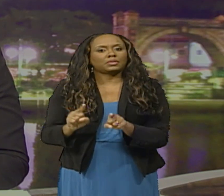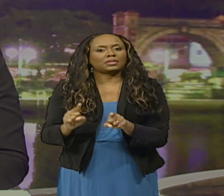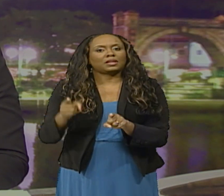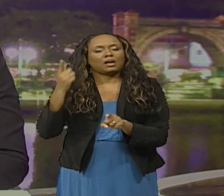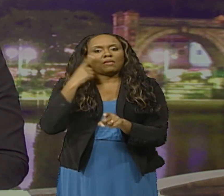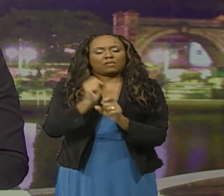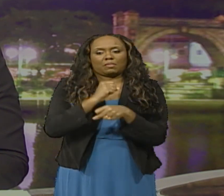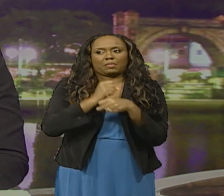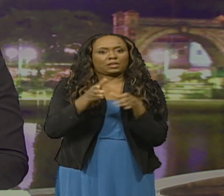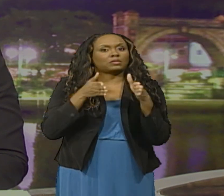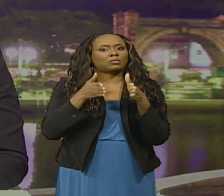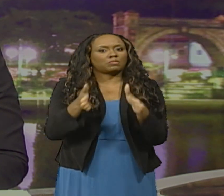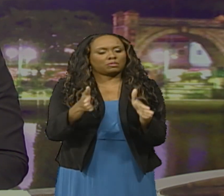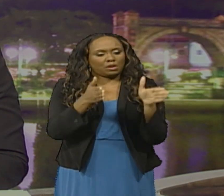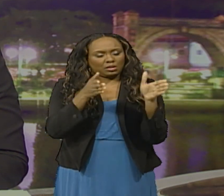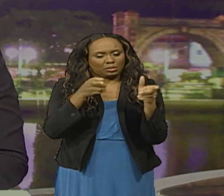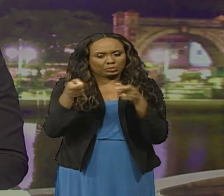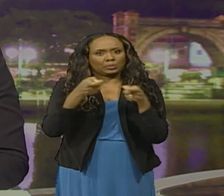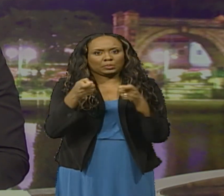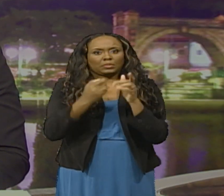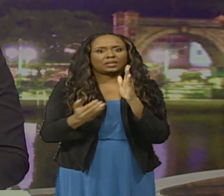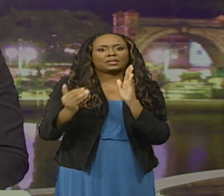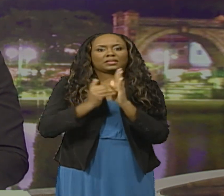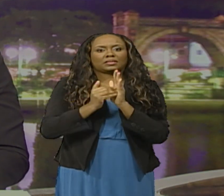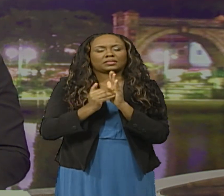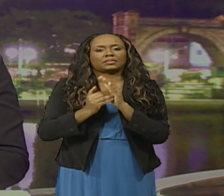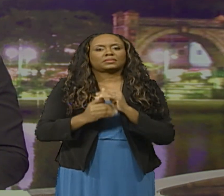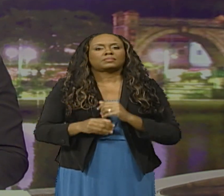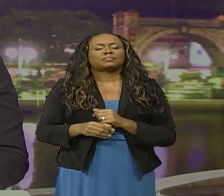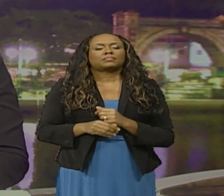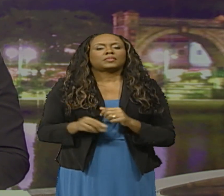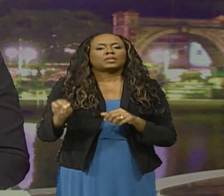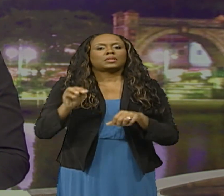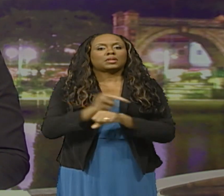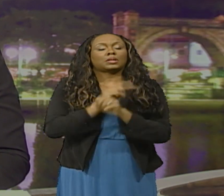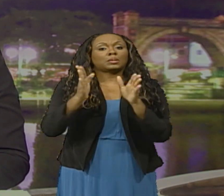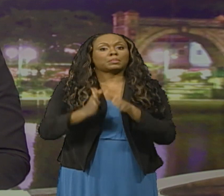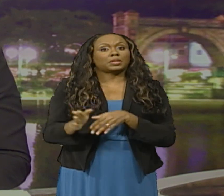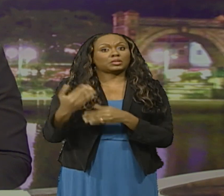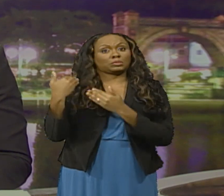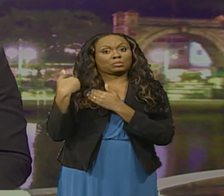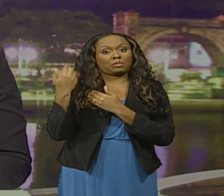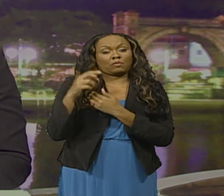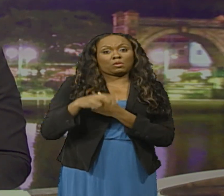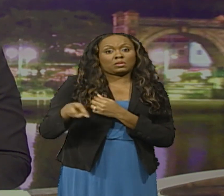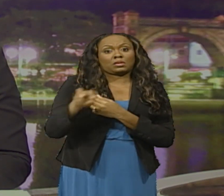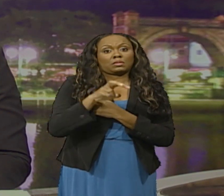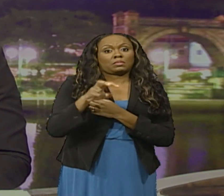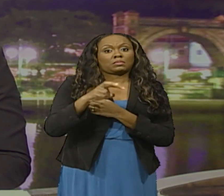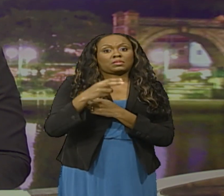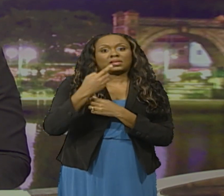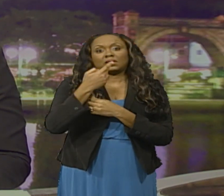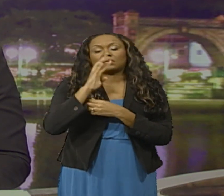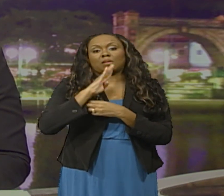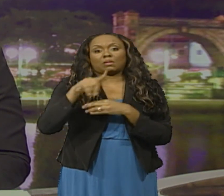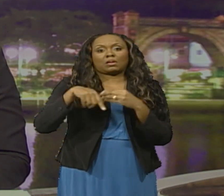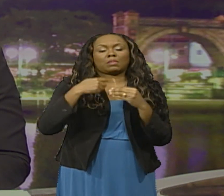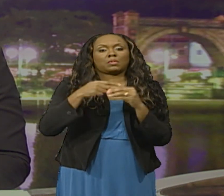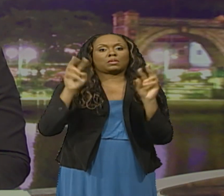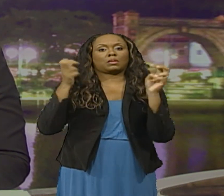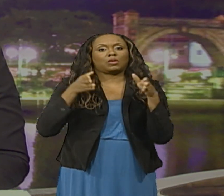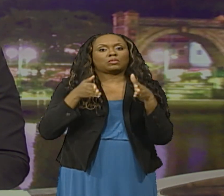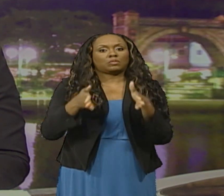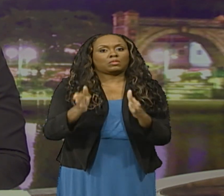of efforts to bring order back to our roads. Dr. Duguid was wrapping up debate in Parliament last evening on the Road Traffic Amendment